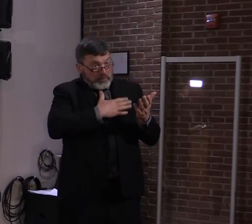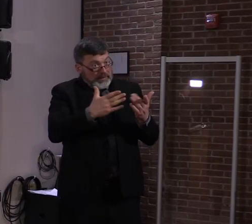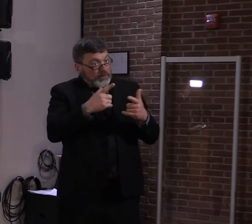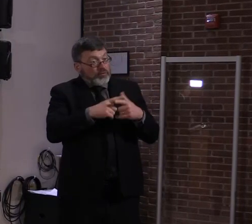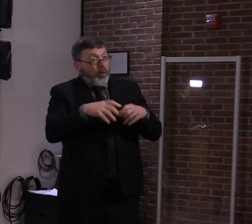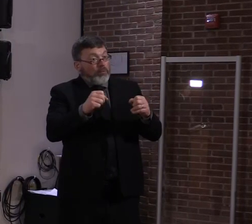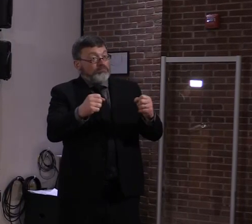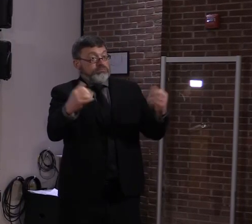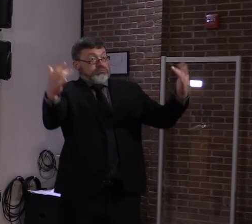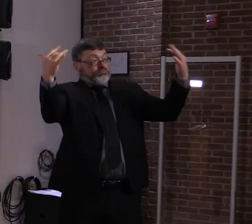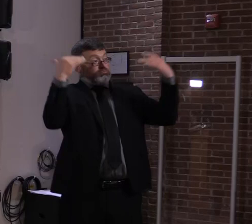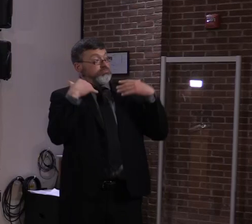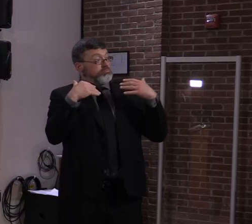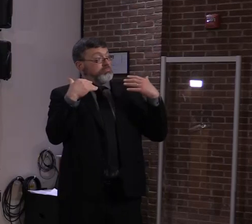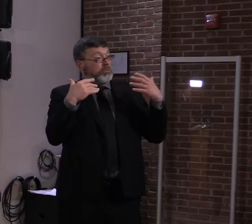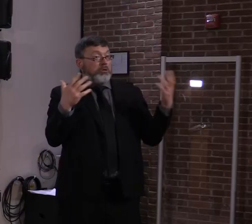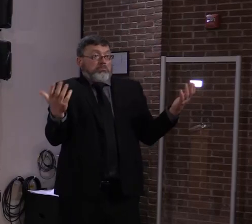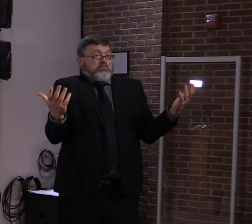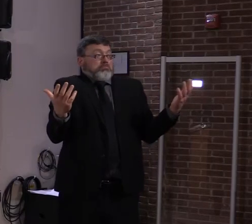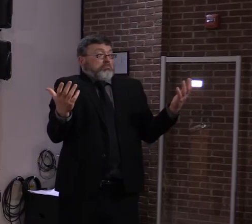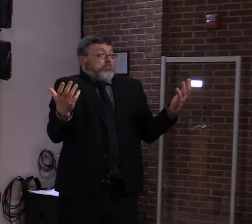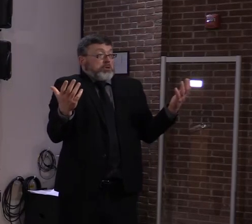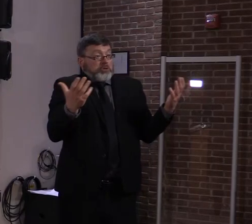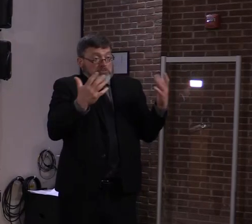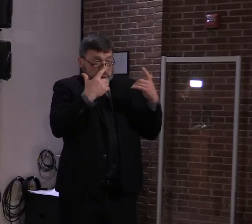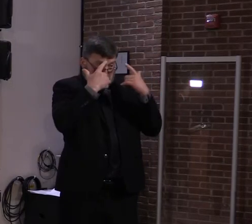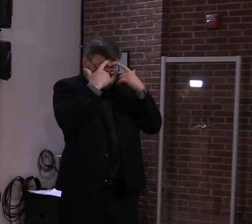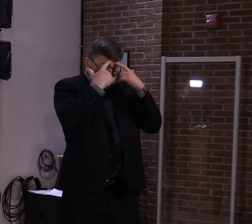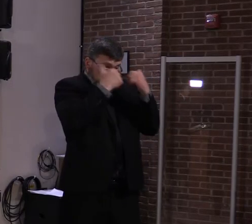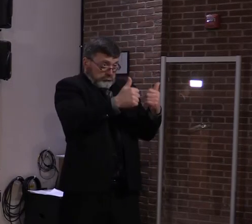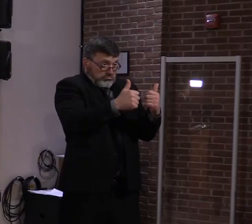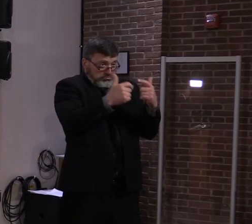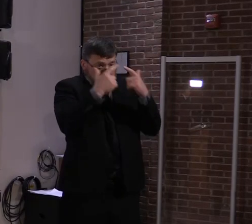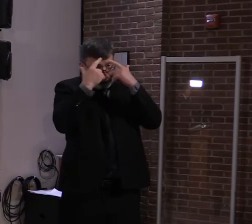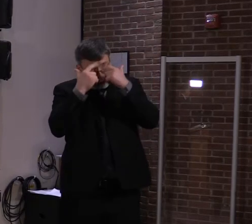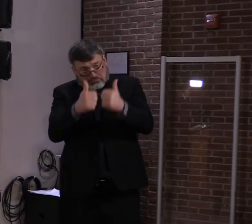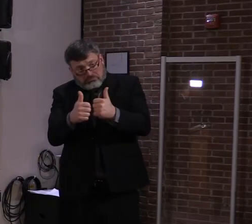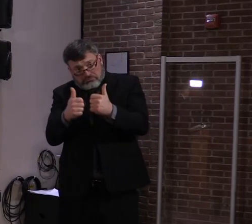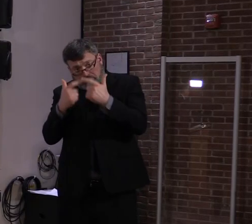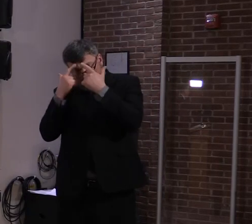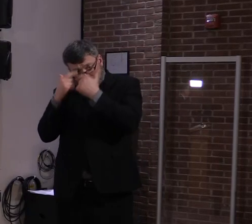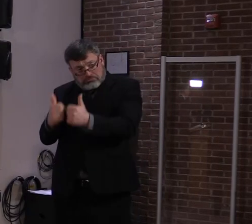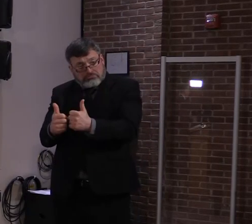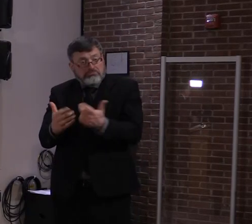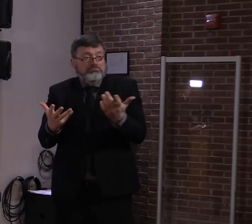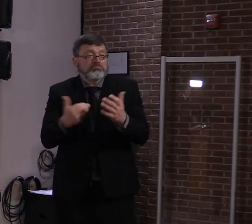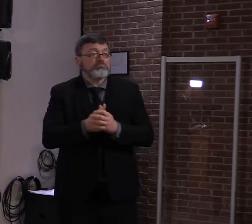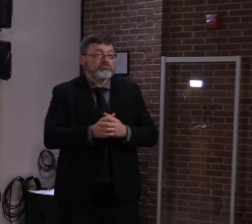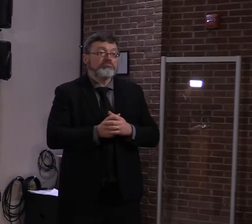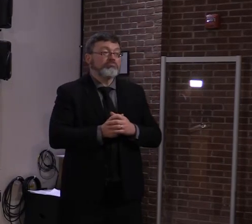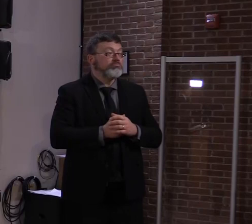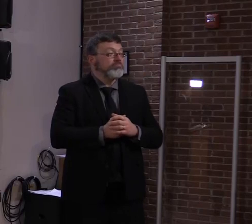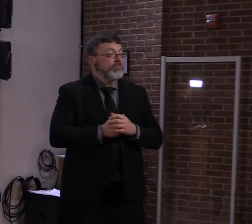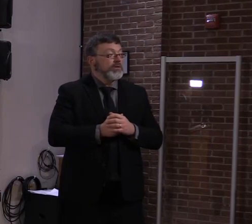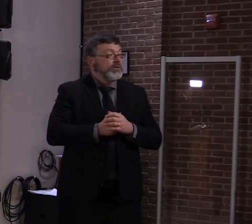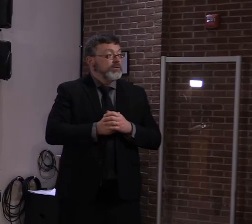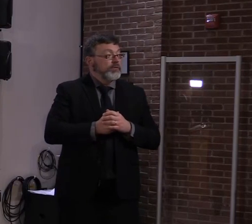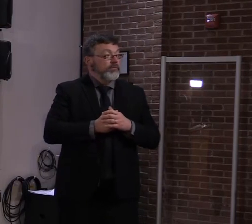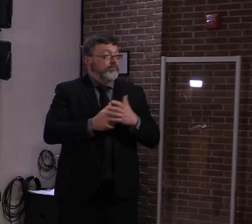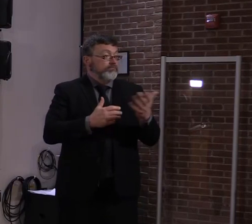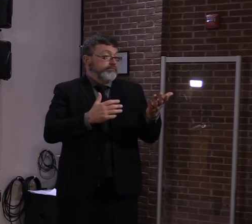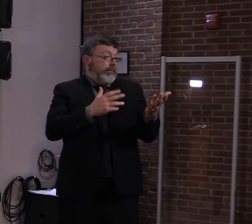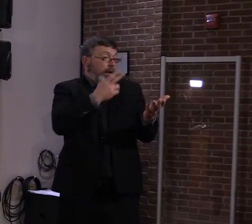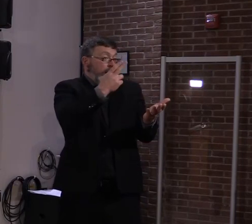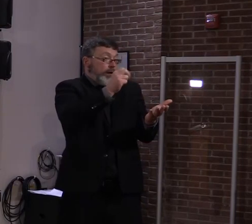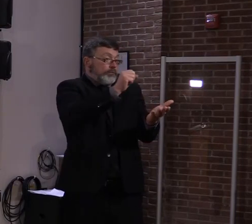but to go backwards, I think that's up to the individual districts as well as the individual institutions.